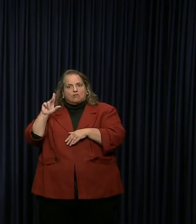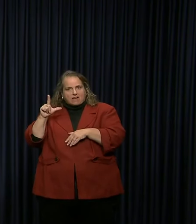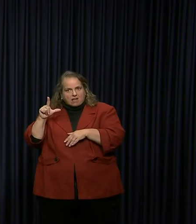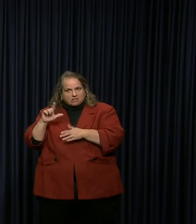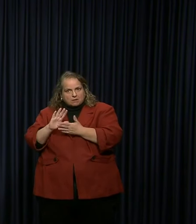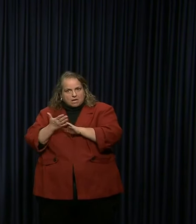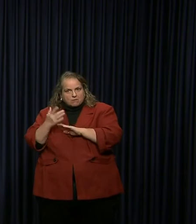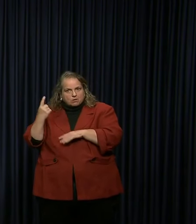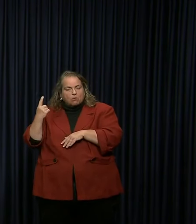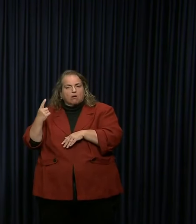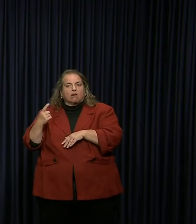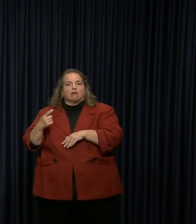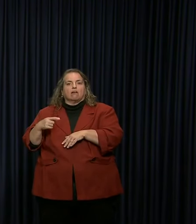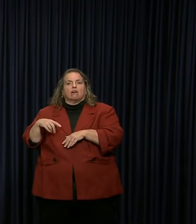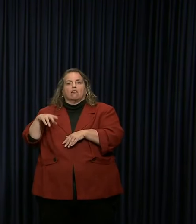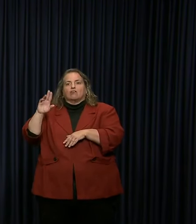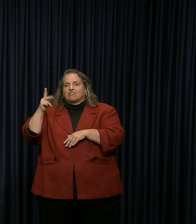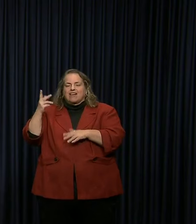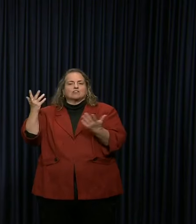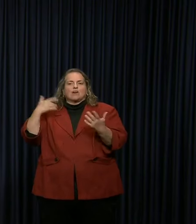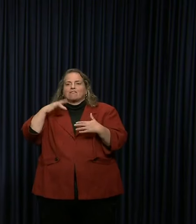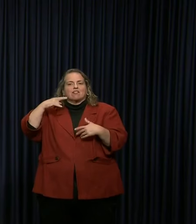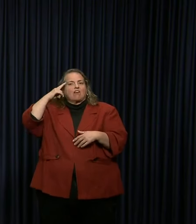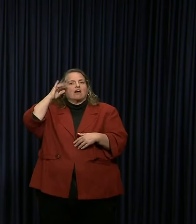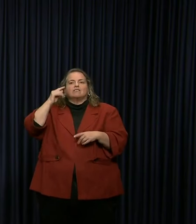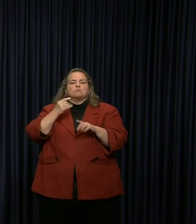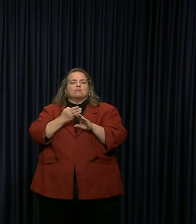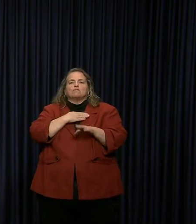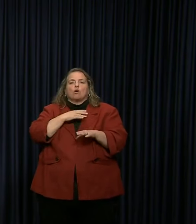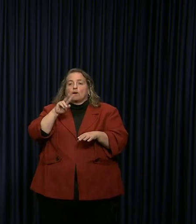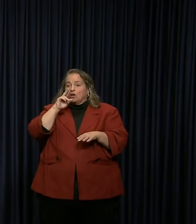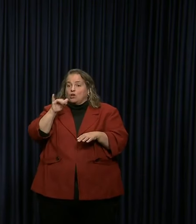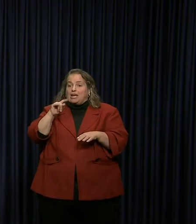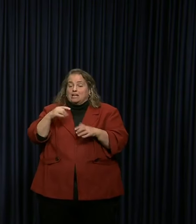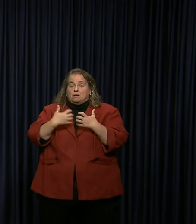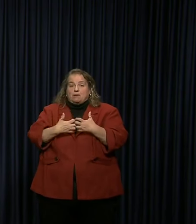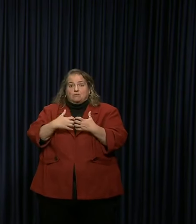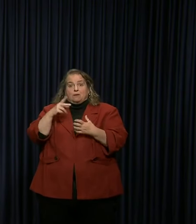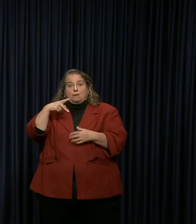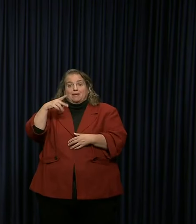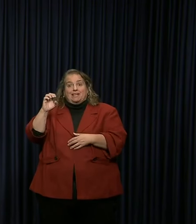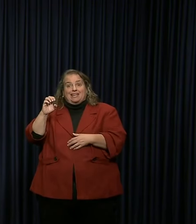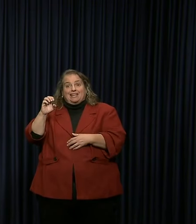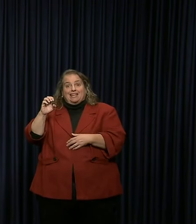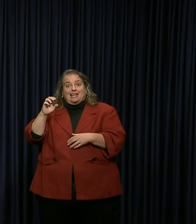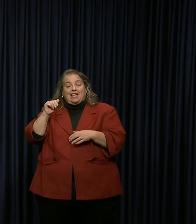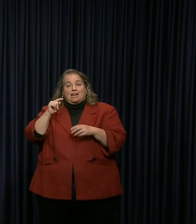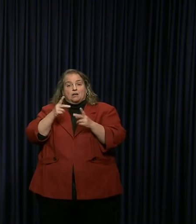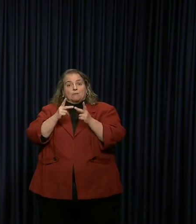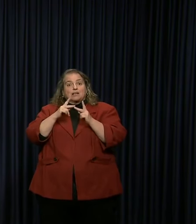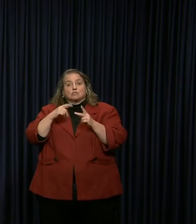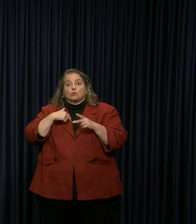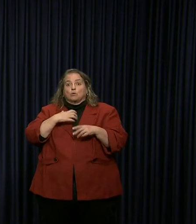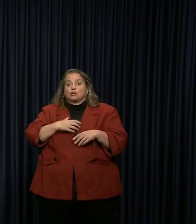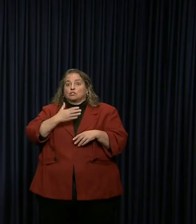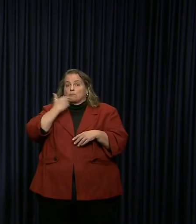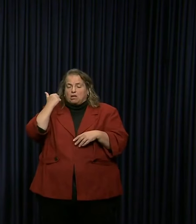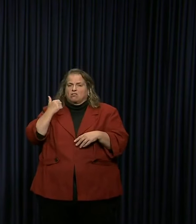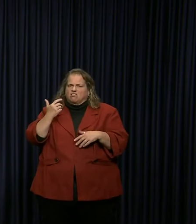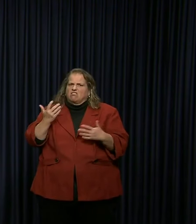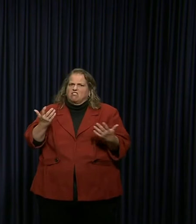one. I guess I hadn't thought about it before, but when we look at manufacturing of PPE at a place that we all wish was better,